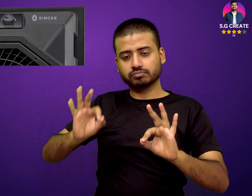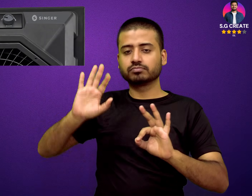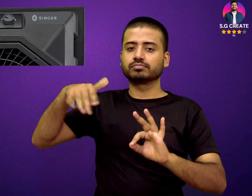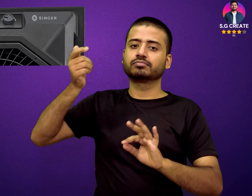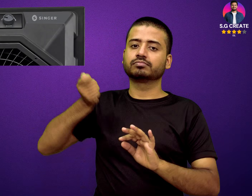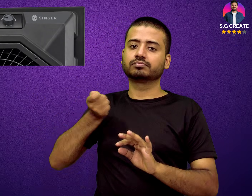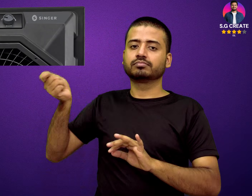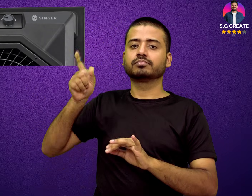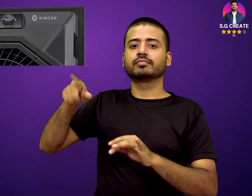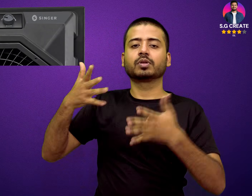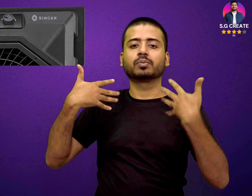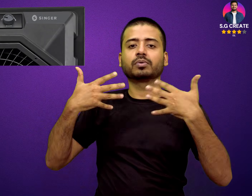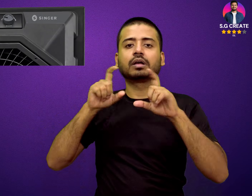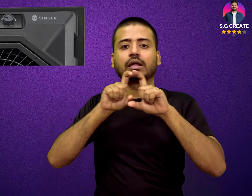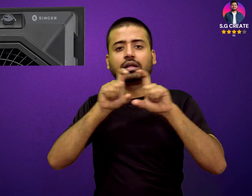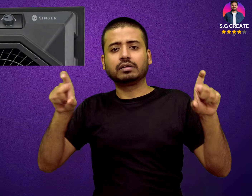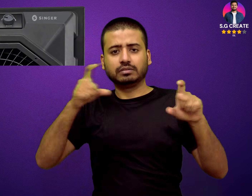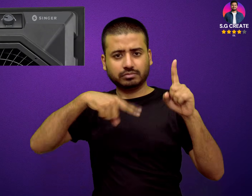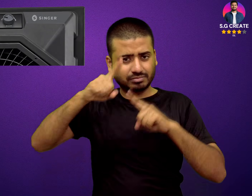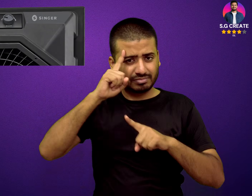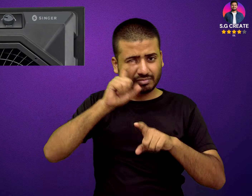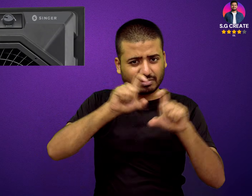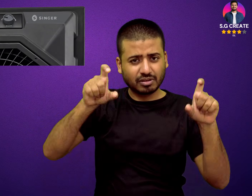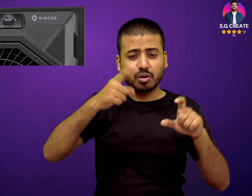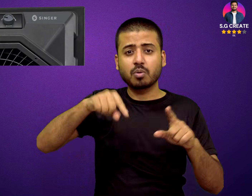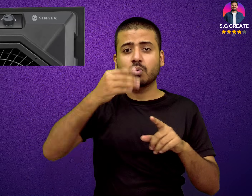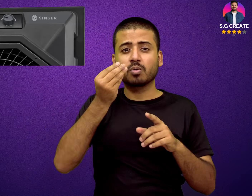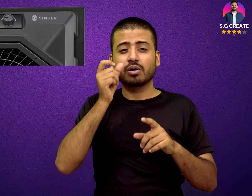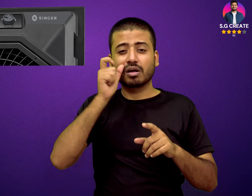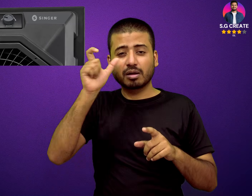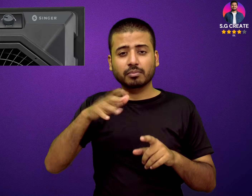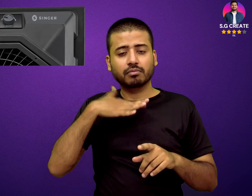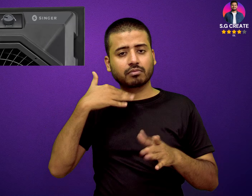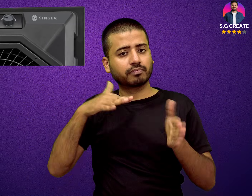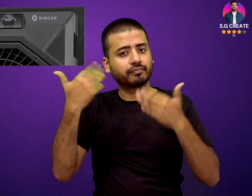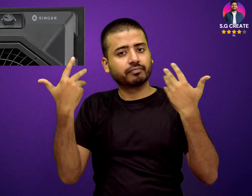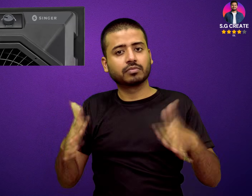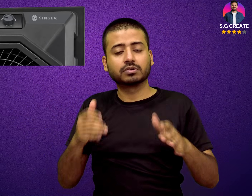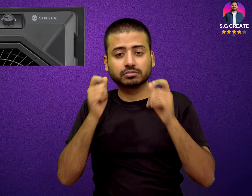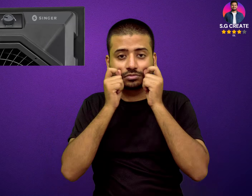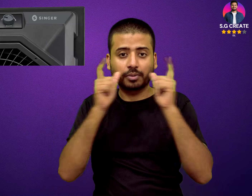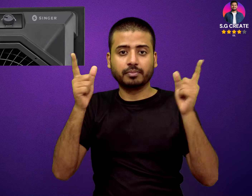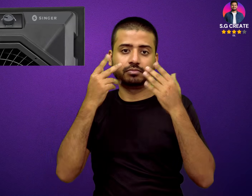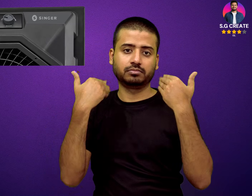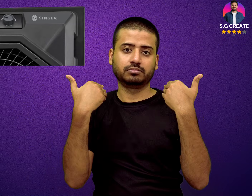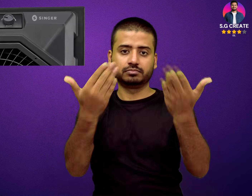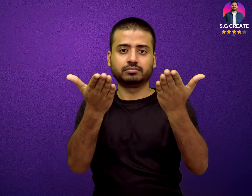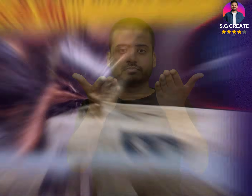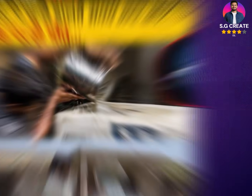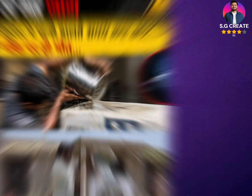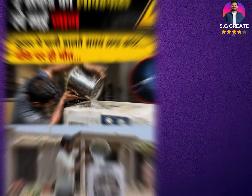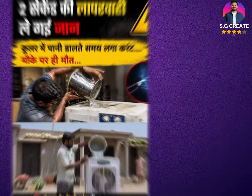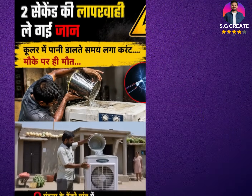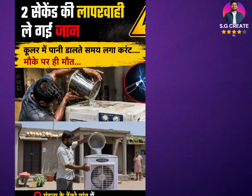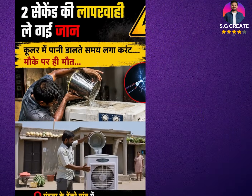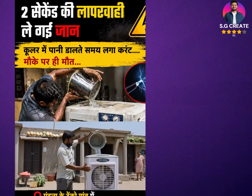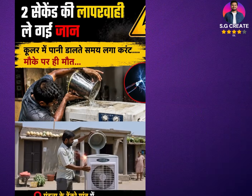body conductivity. Older or cheaper coolers with metal bodies can become completely electrified if an internal wire touches the